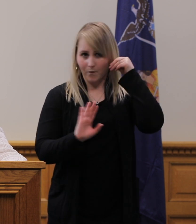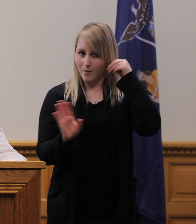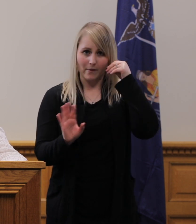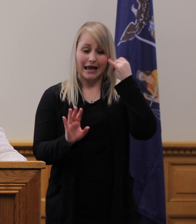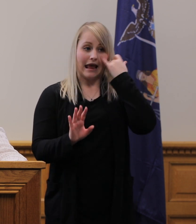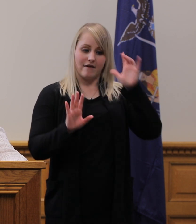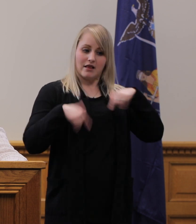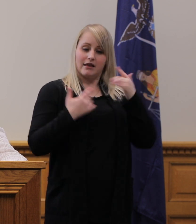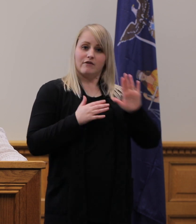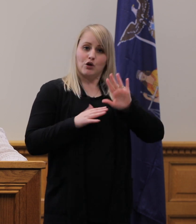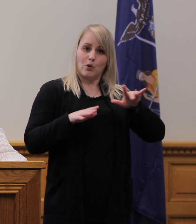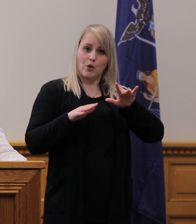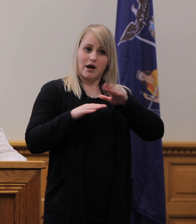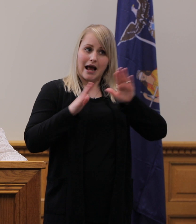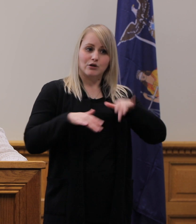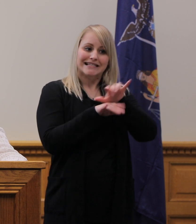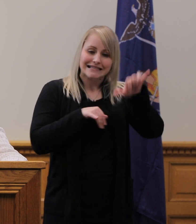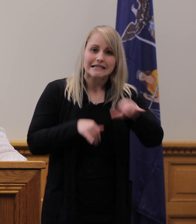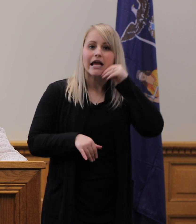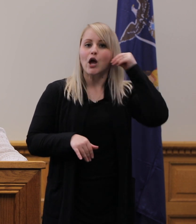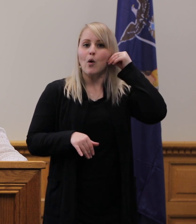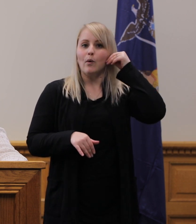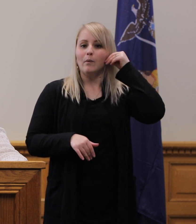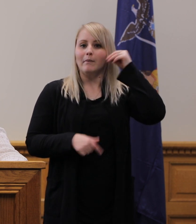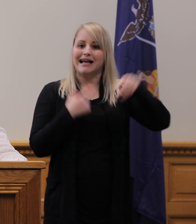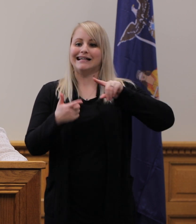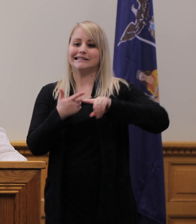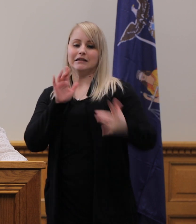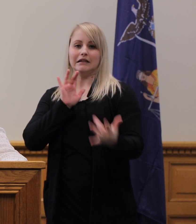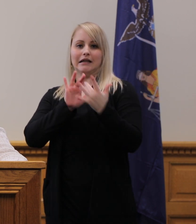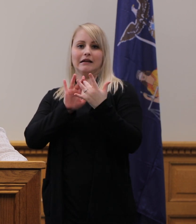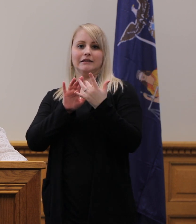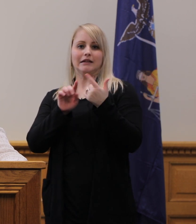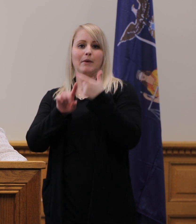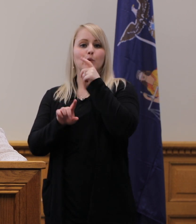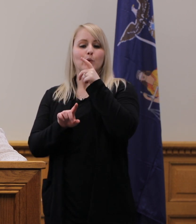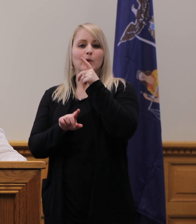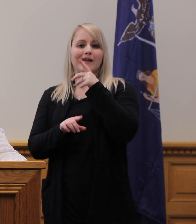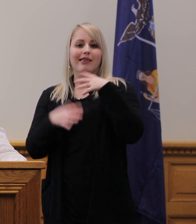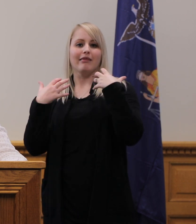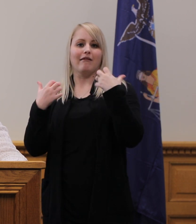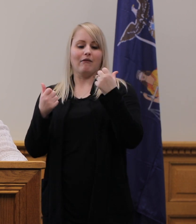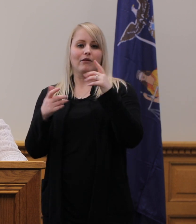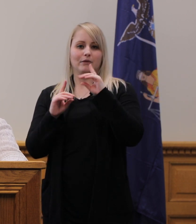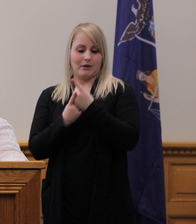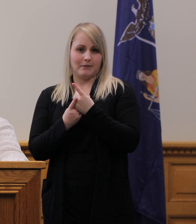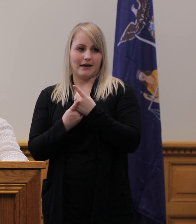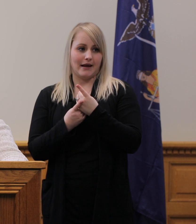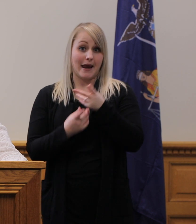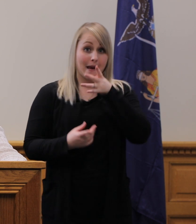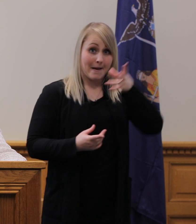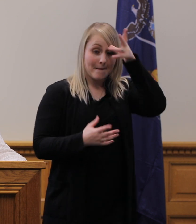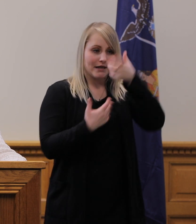that live in your household with you should stay home until you are contacted by the health department. It's very important that parents make sure their